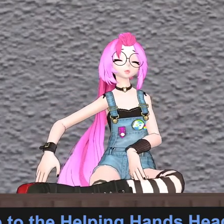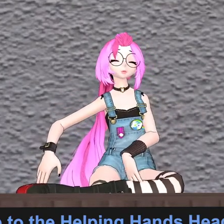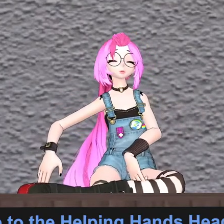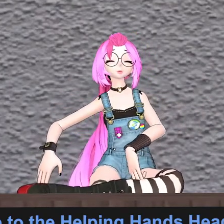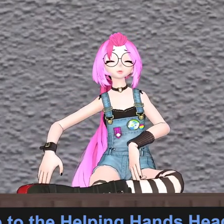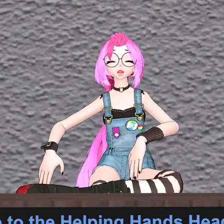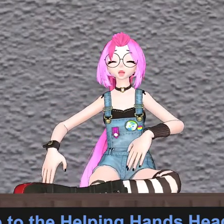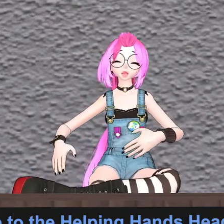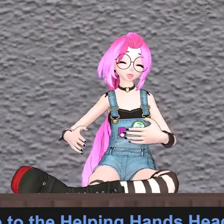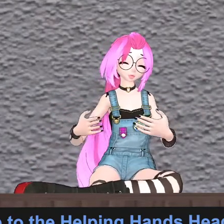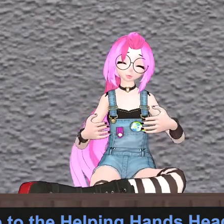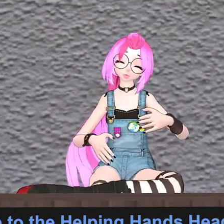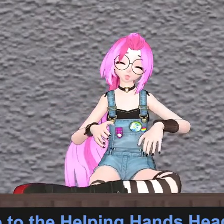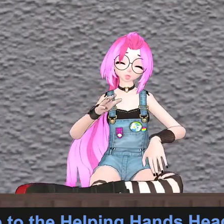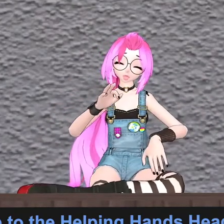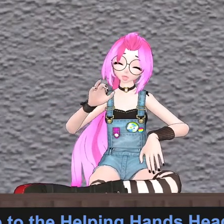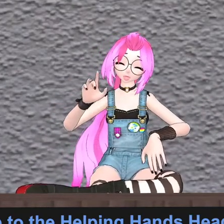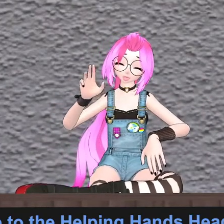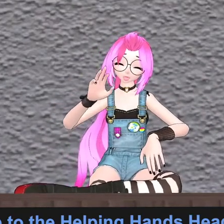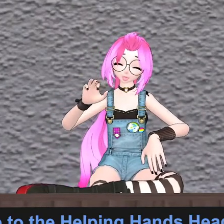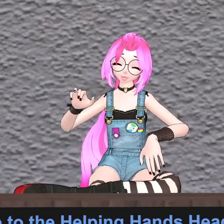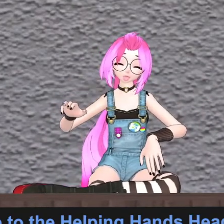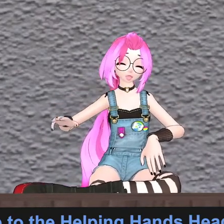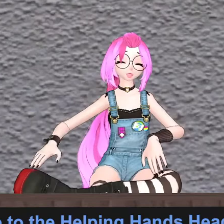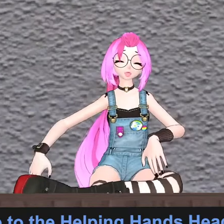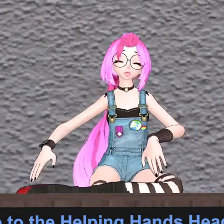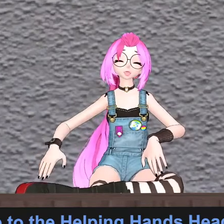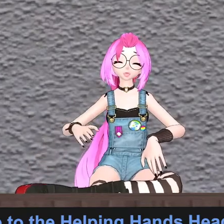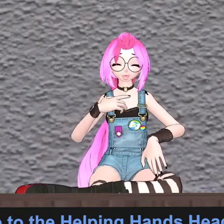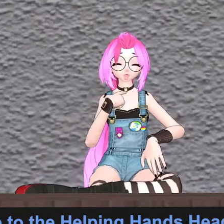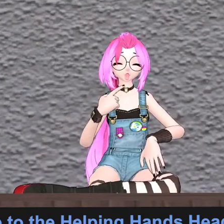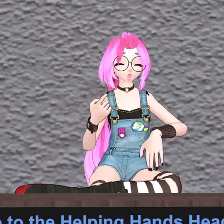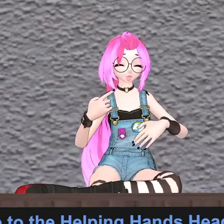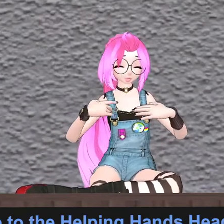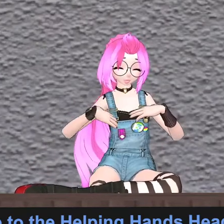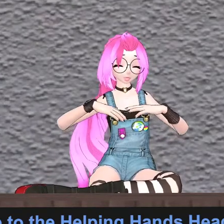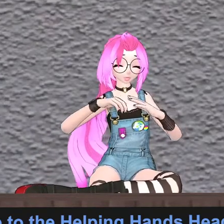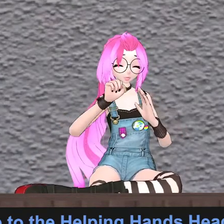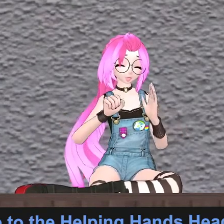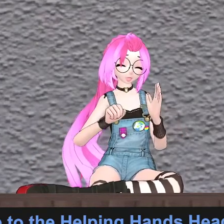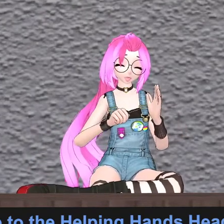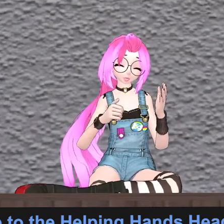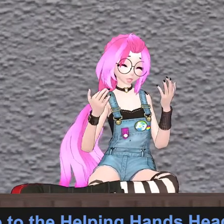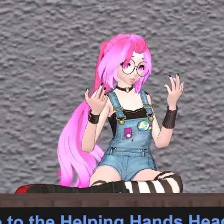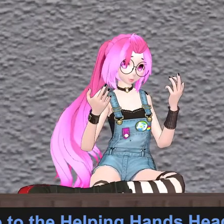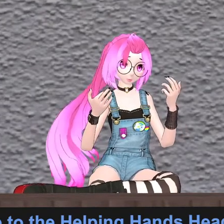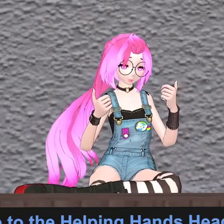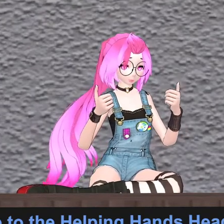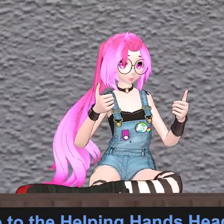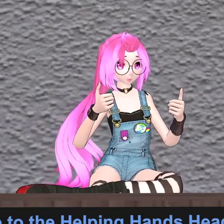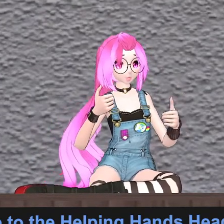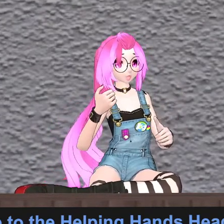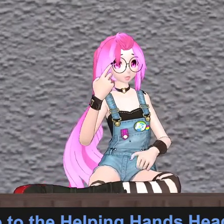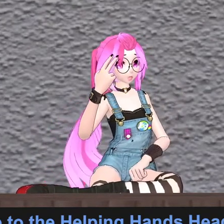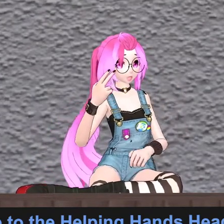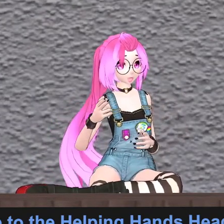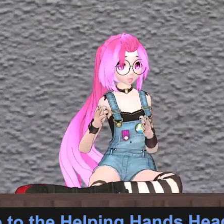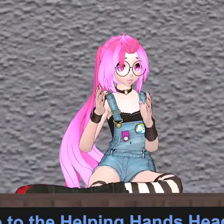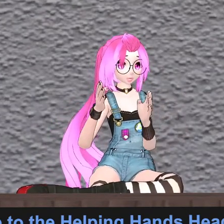And yeah, if all else fails, you can totally initialize it. And if somebody tells you, oh, there's a sign for that state, cool. You got two ways